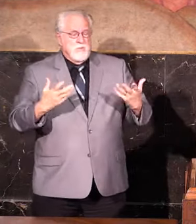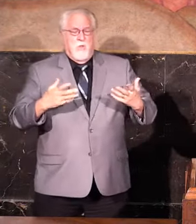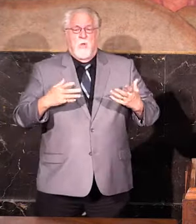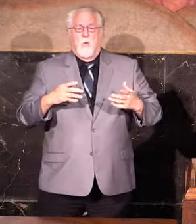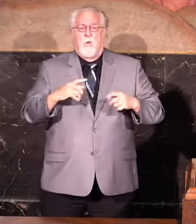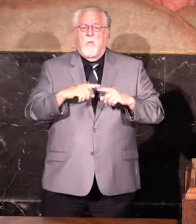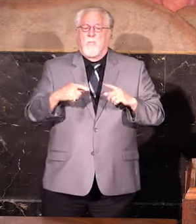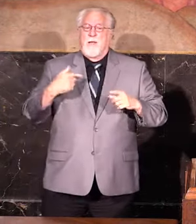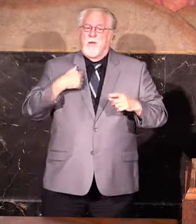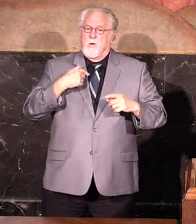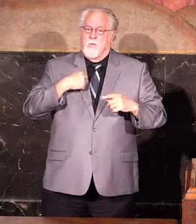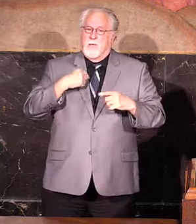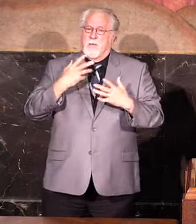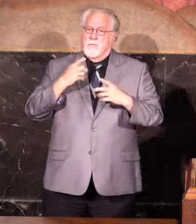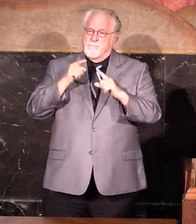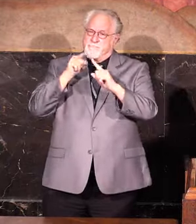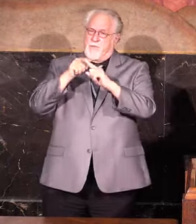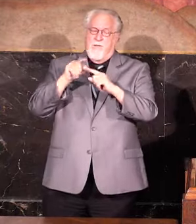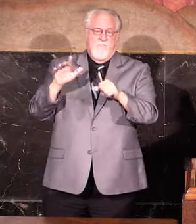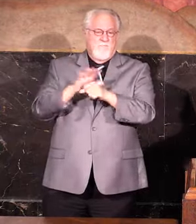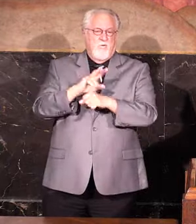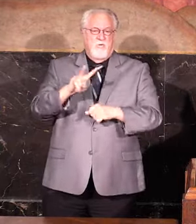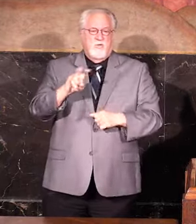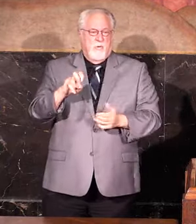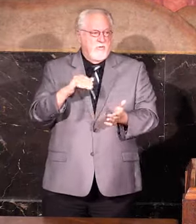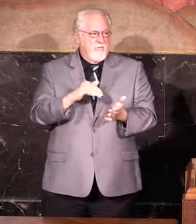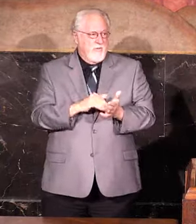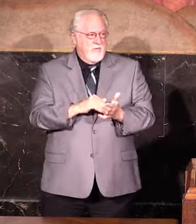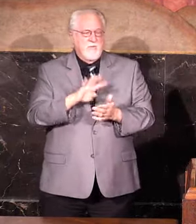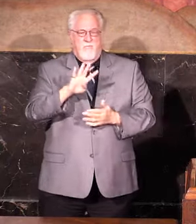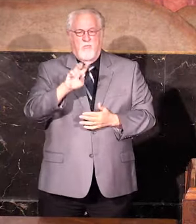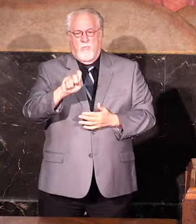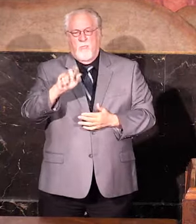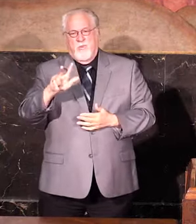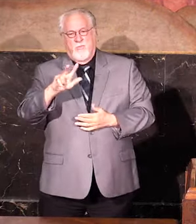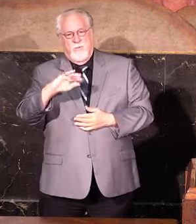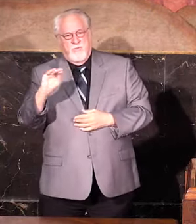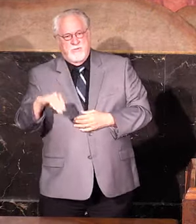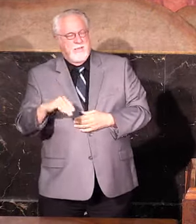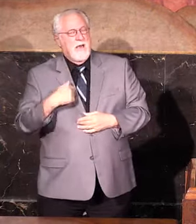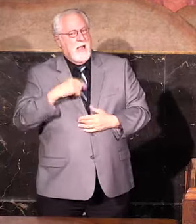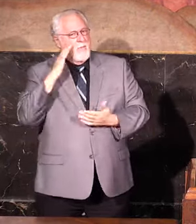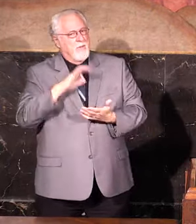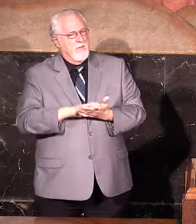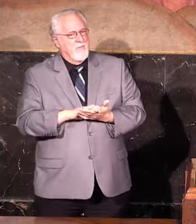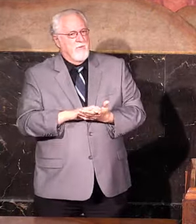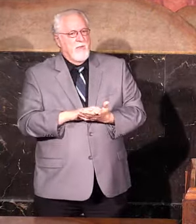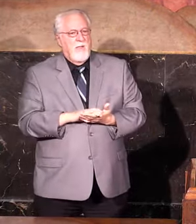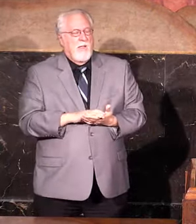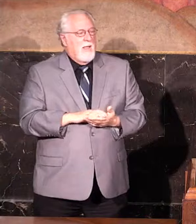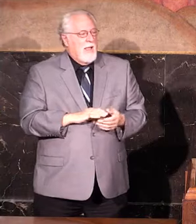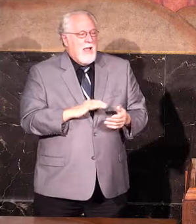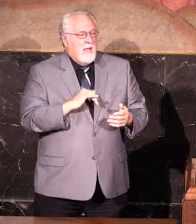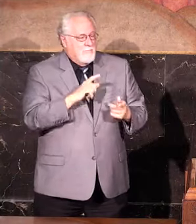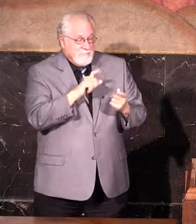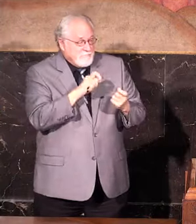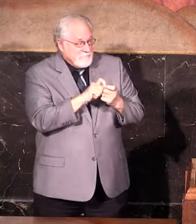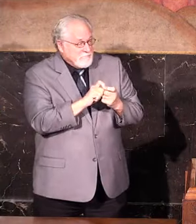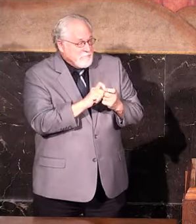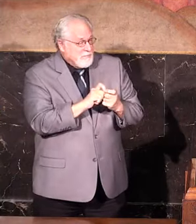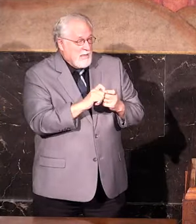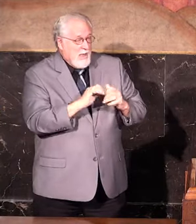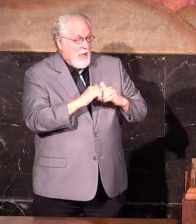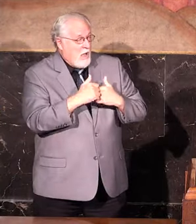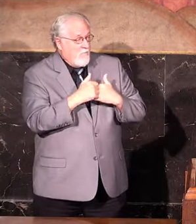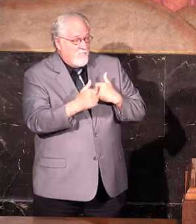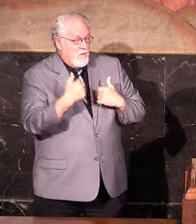But we're going to get to the full 200,000 and 4.3%, I really believe. I can't tell you with any more precision exactly how